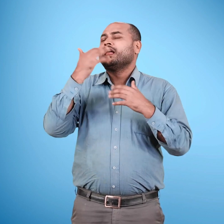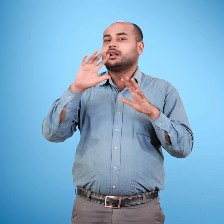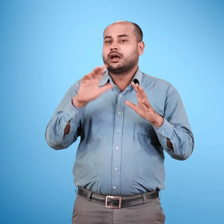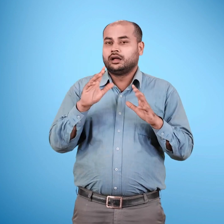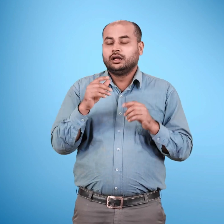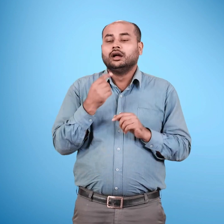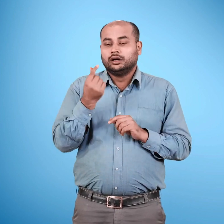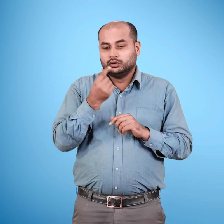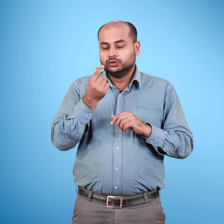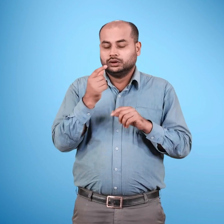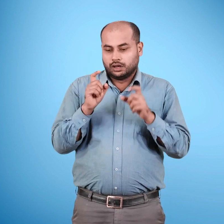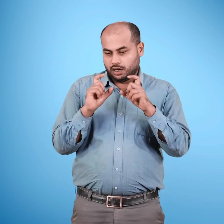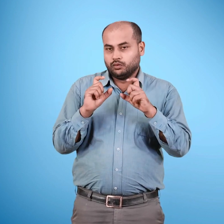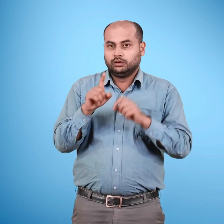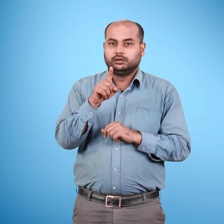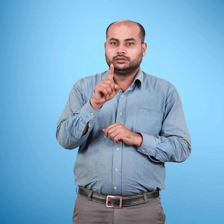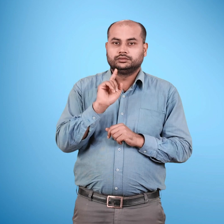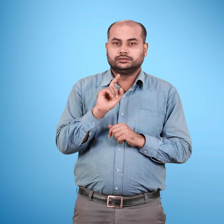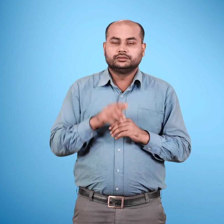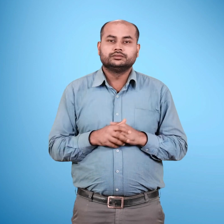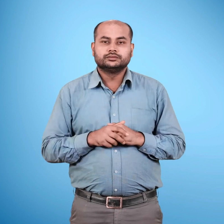so it needs to be used carefully.